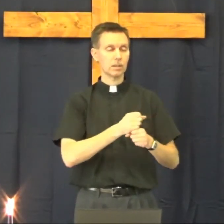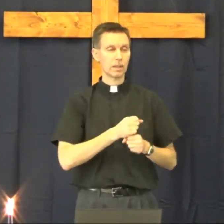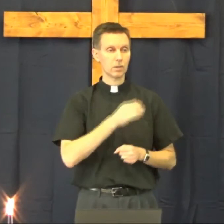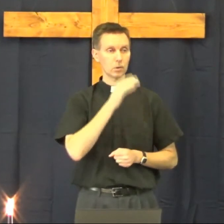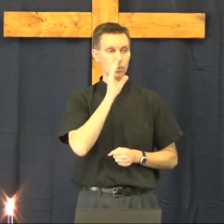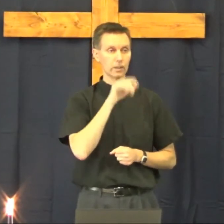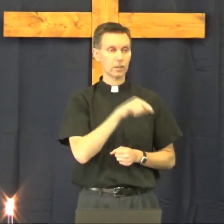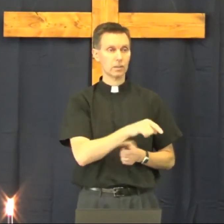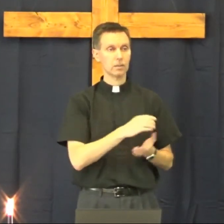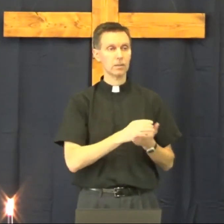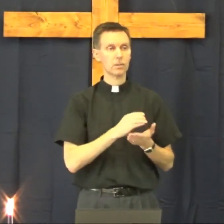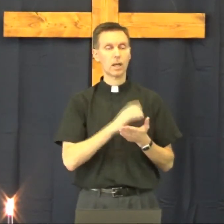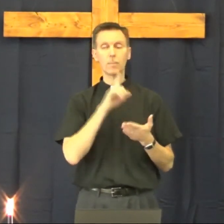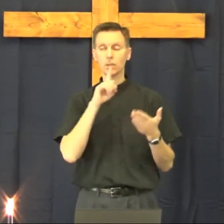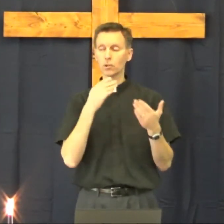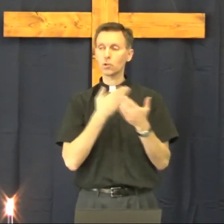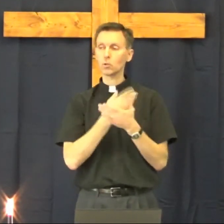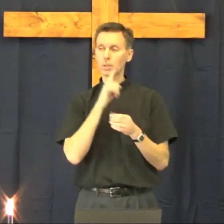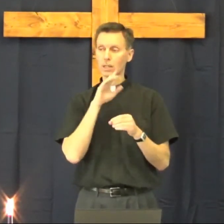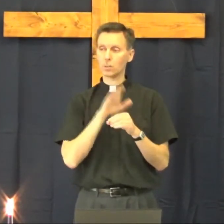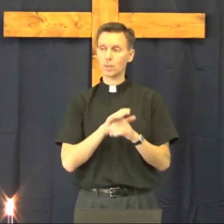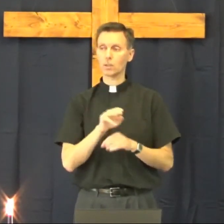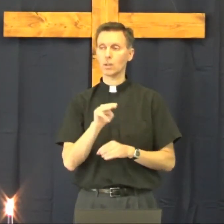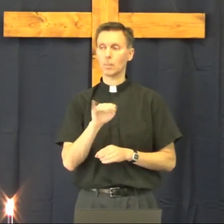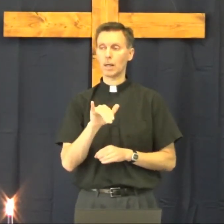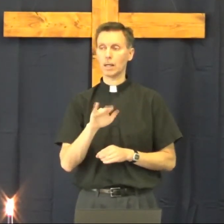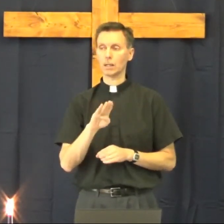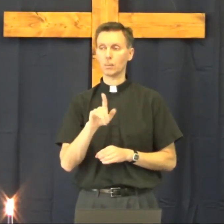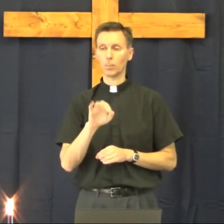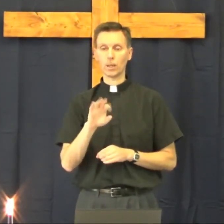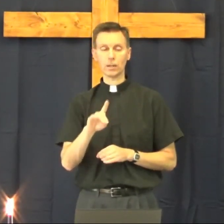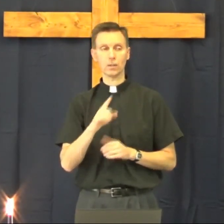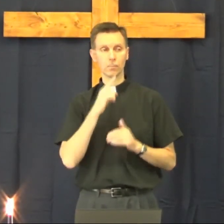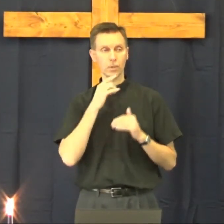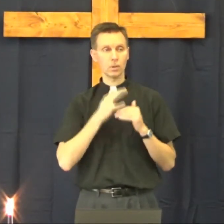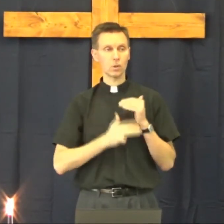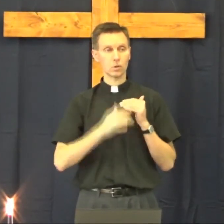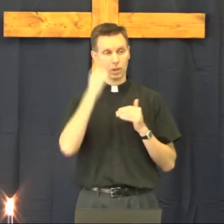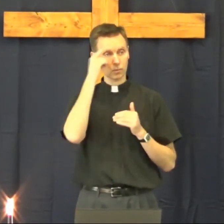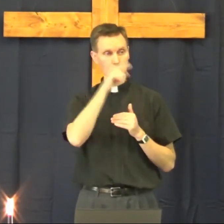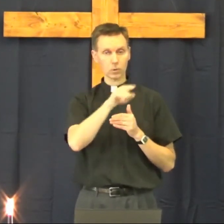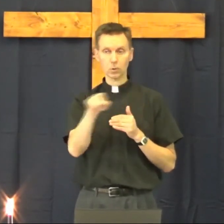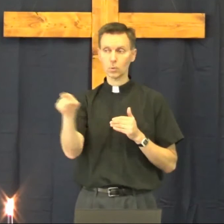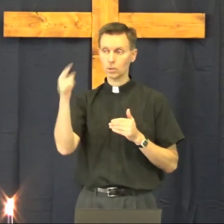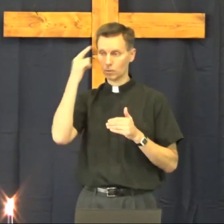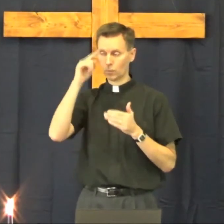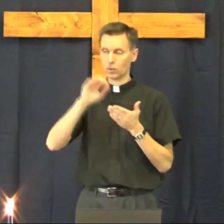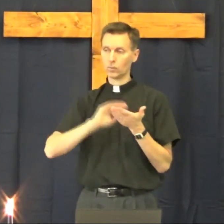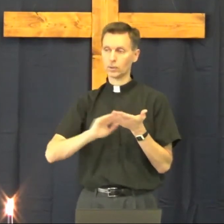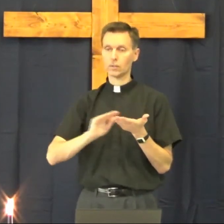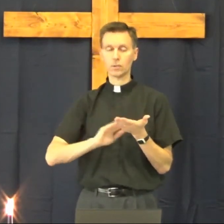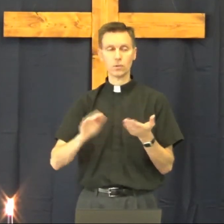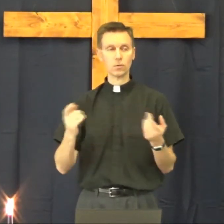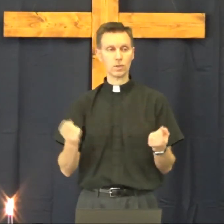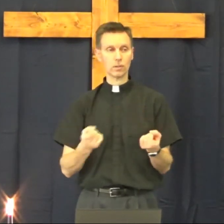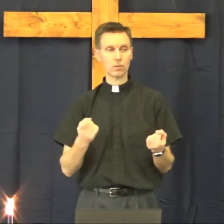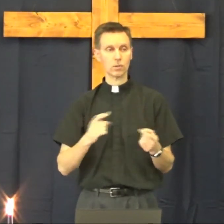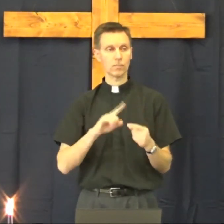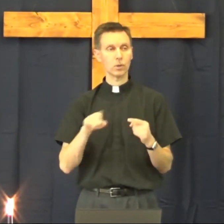"Take, drink, this cup is the New Testament, my blood, shed for you for the forgiveness of sins.